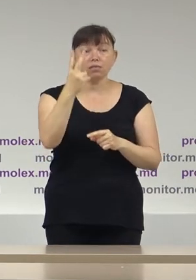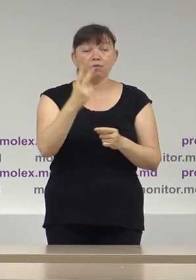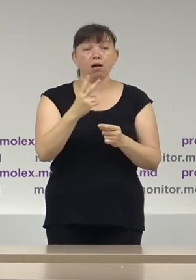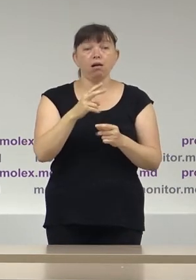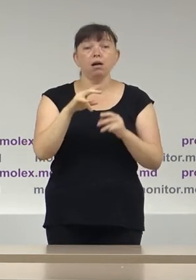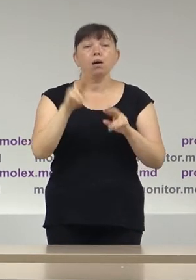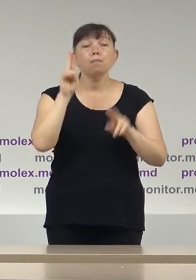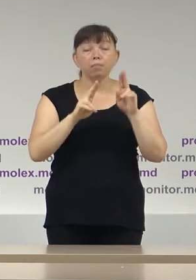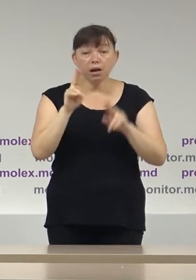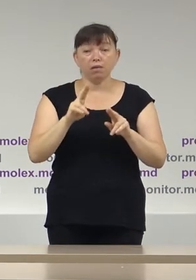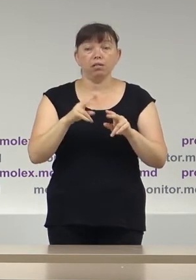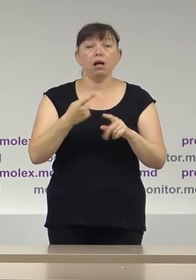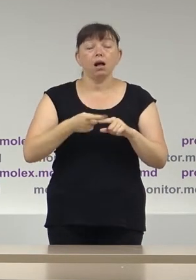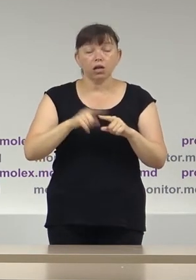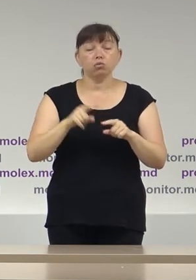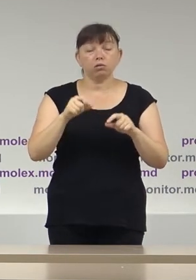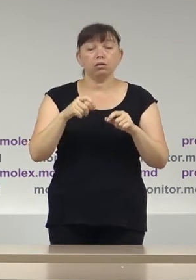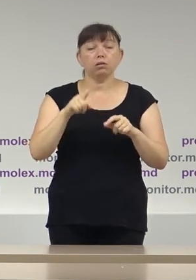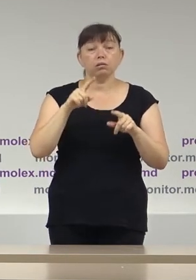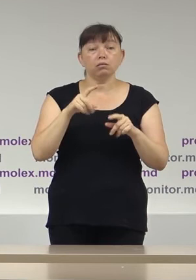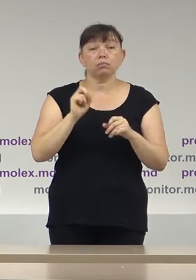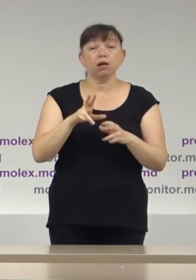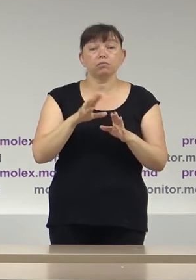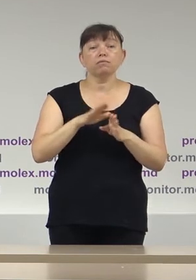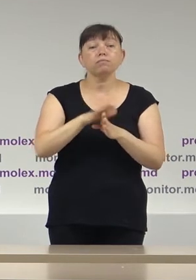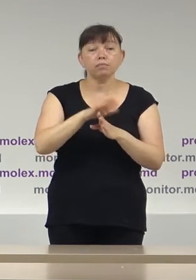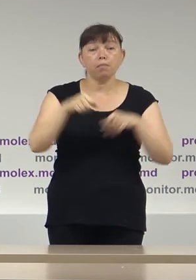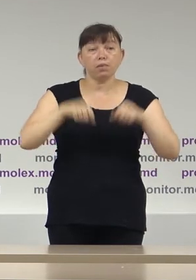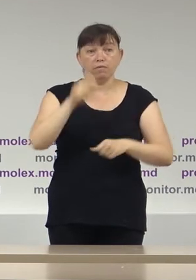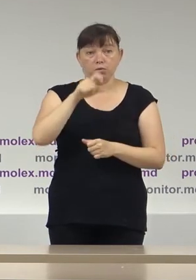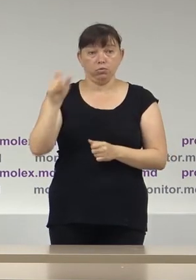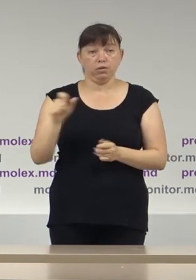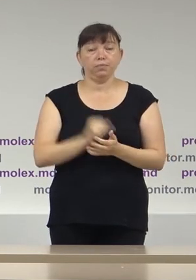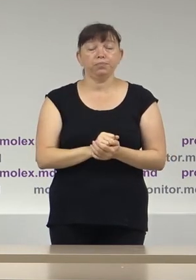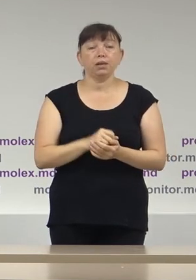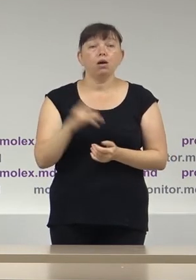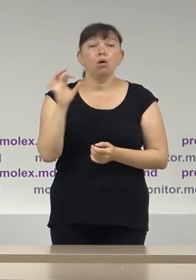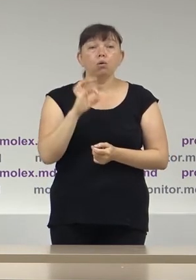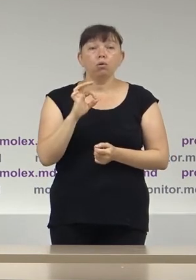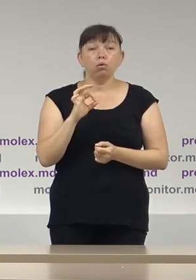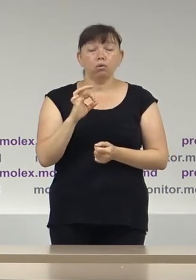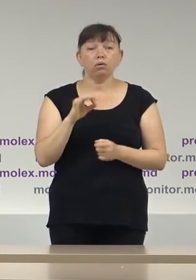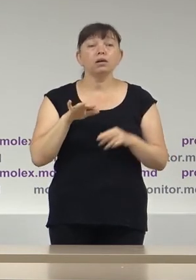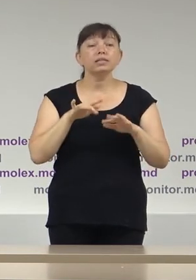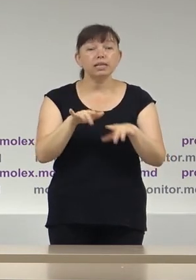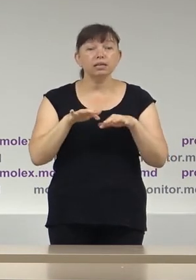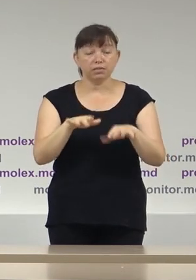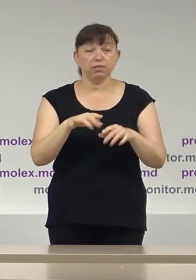that are needed in order to guarantee the accuracy of electoral rolls.